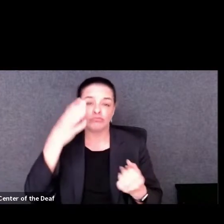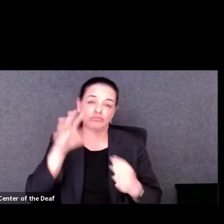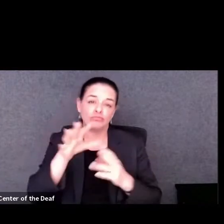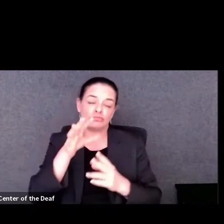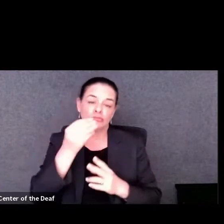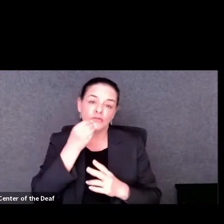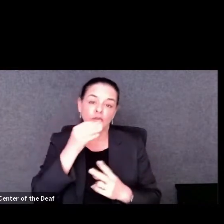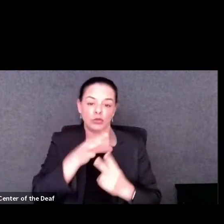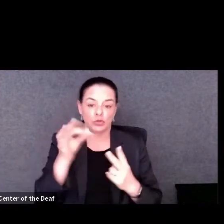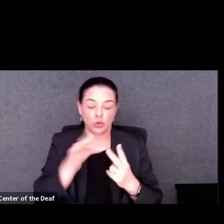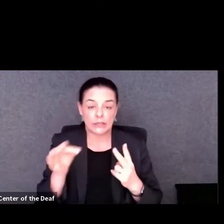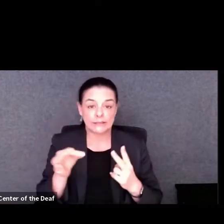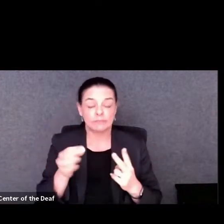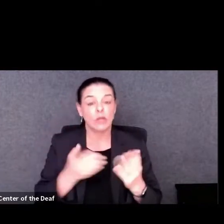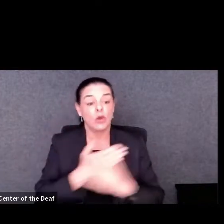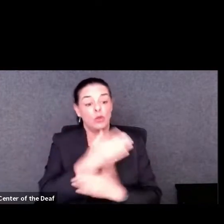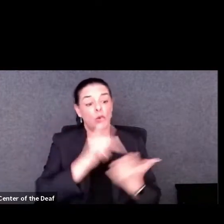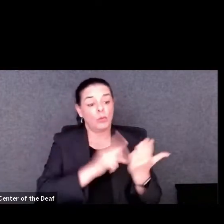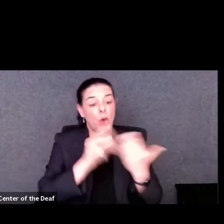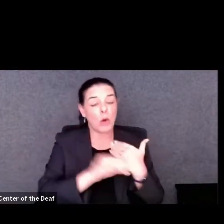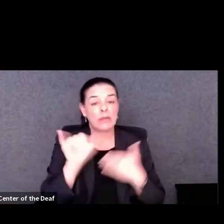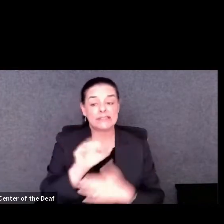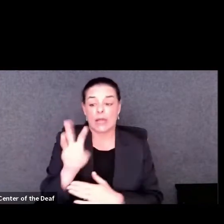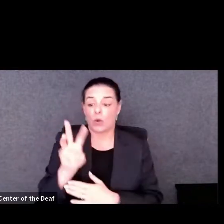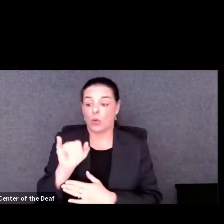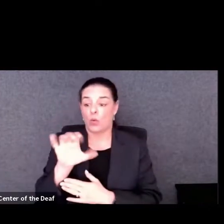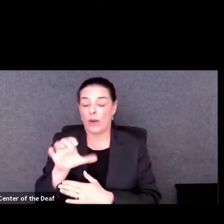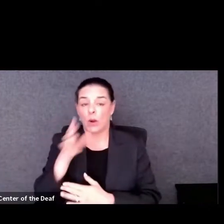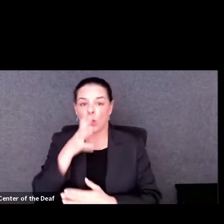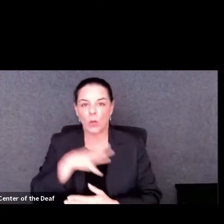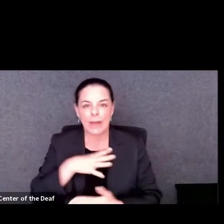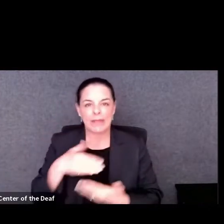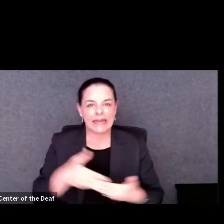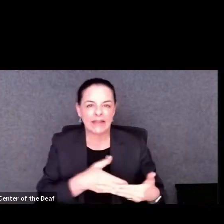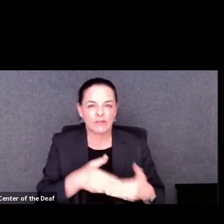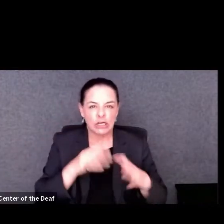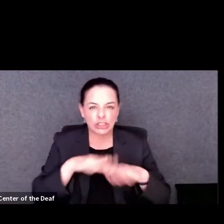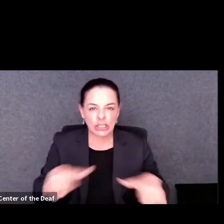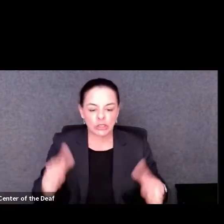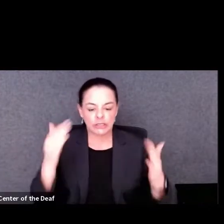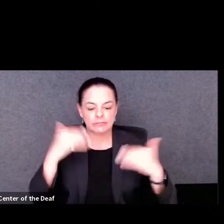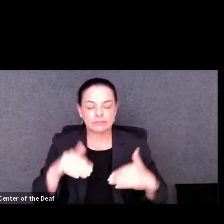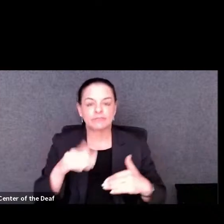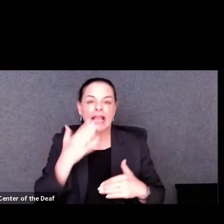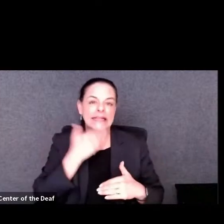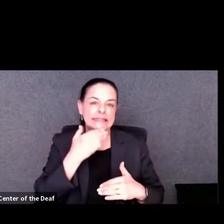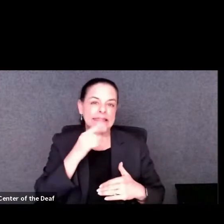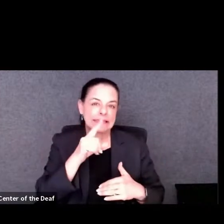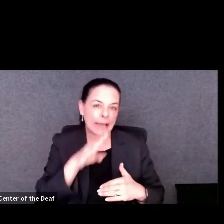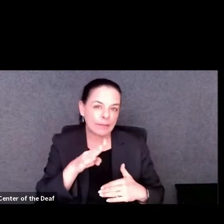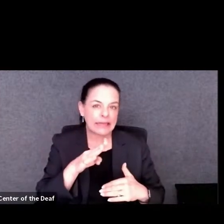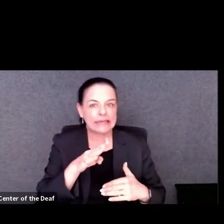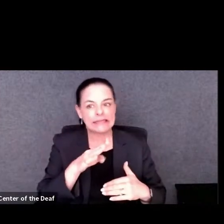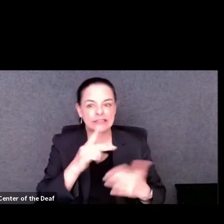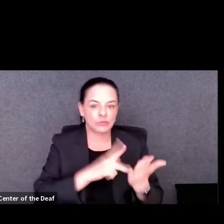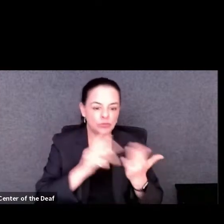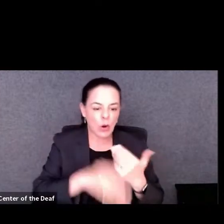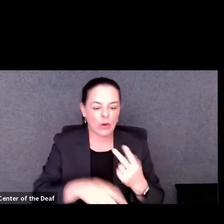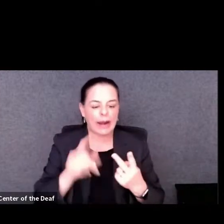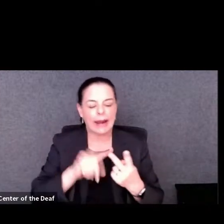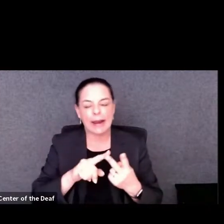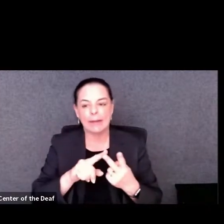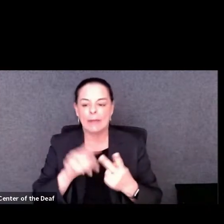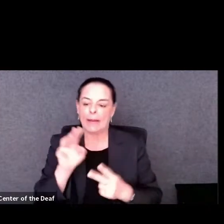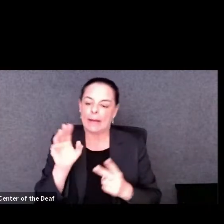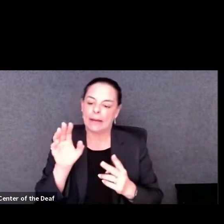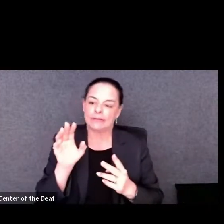Women, Infants, and Children, or WIC program, Diabetes Management Series, NEAT program, and Parents as Teachers, our